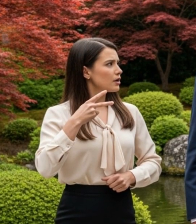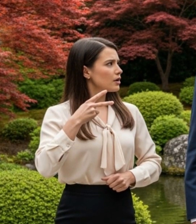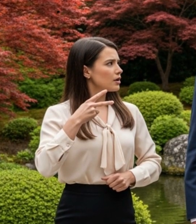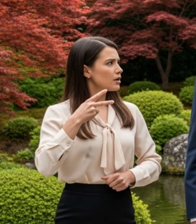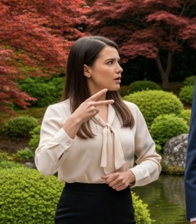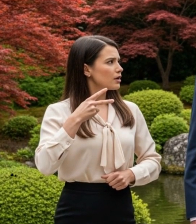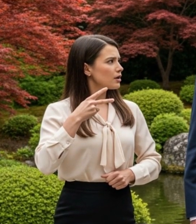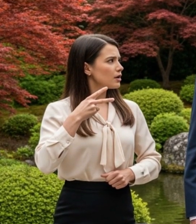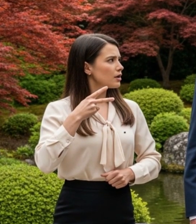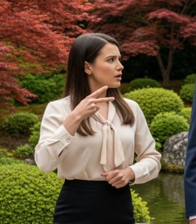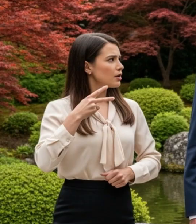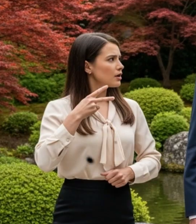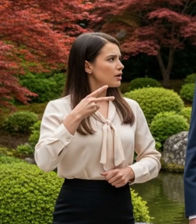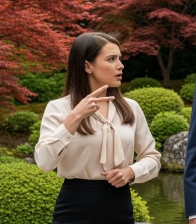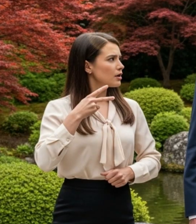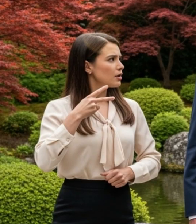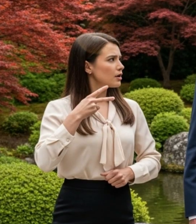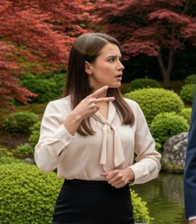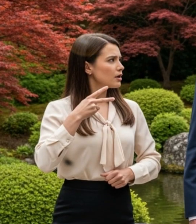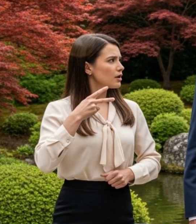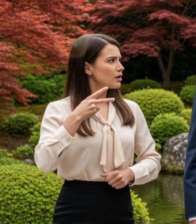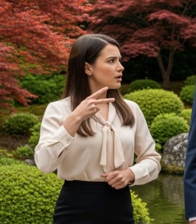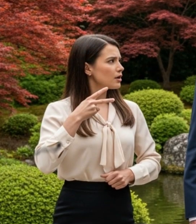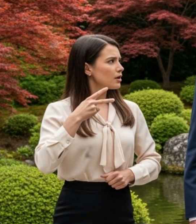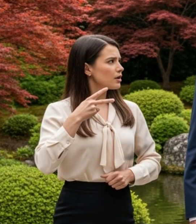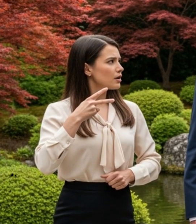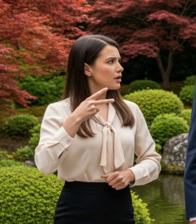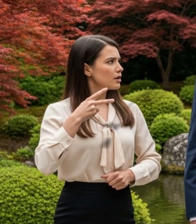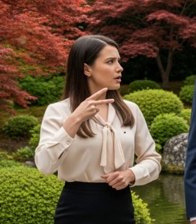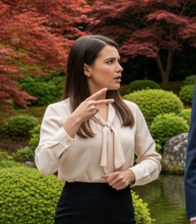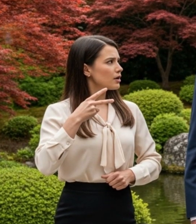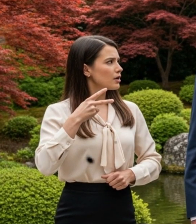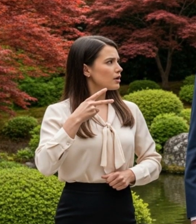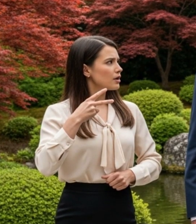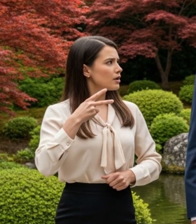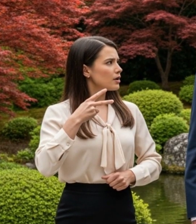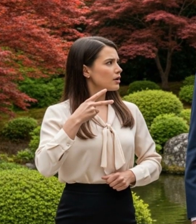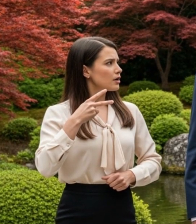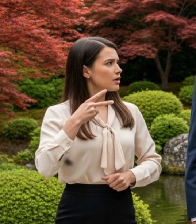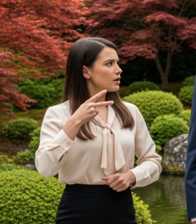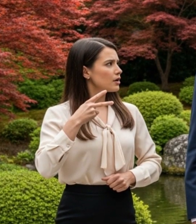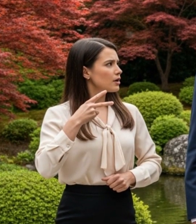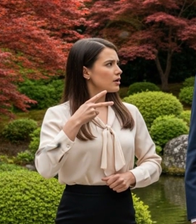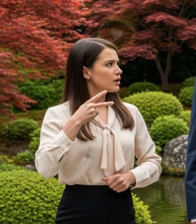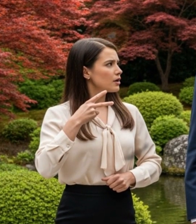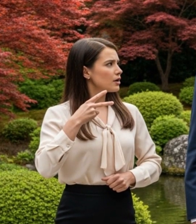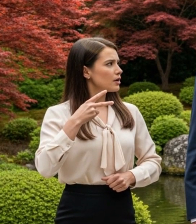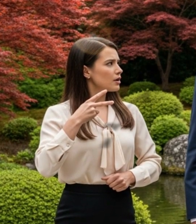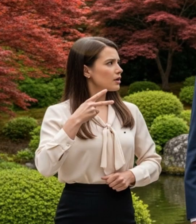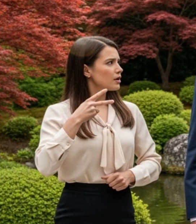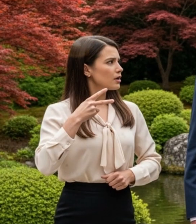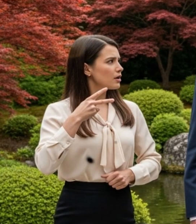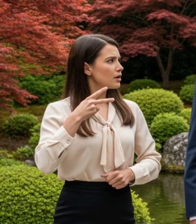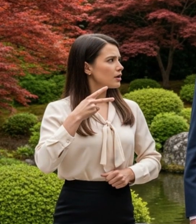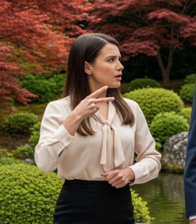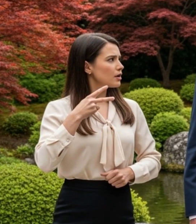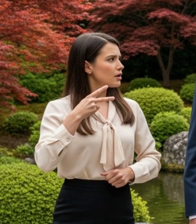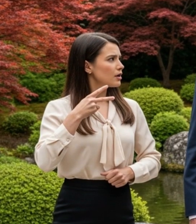approached. Julian turned, the weariness on his face palpable. Just need some visual space.